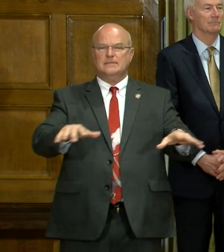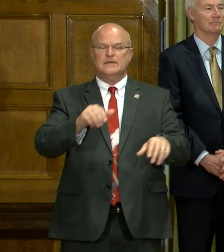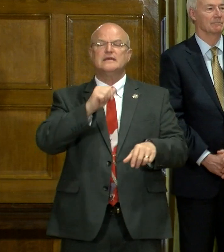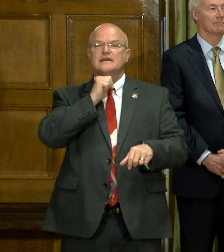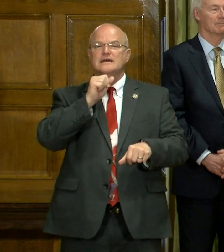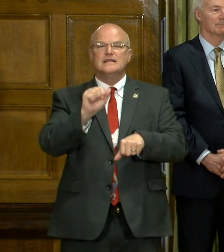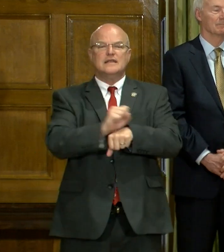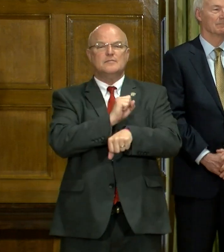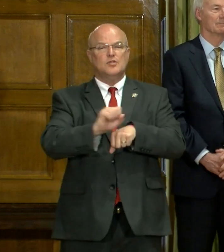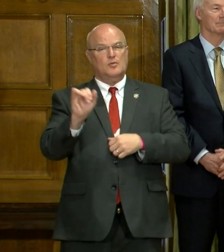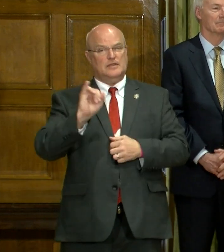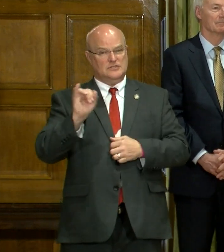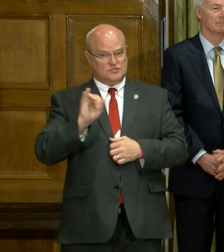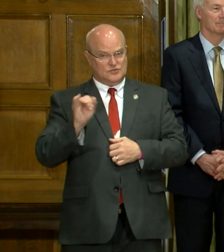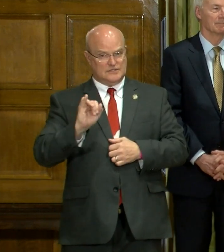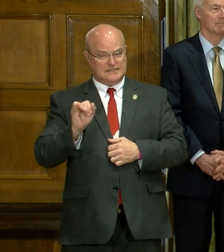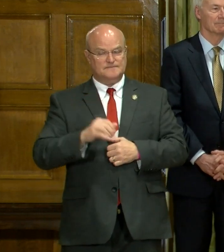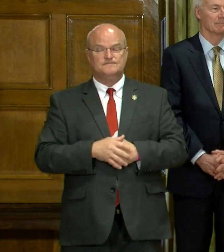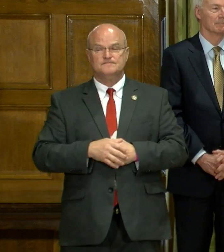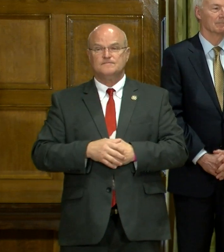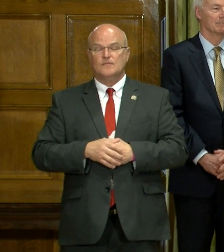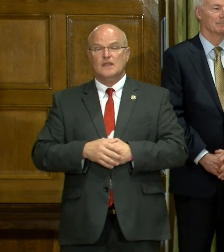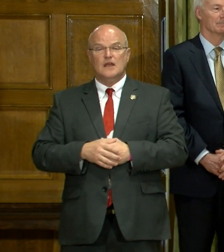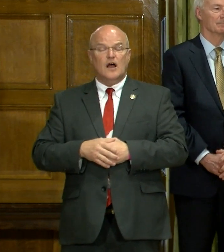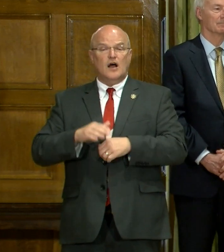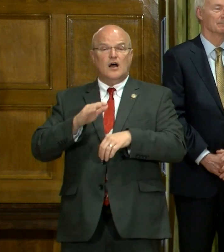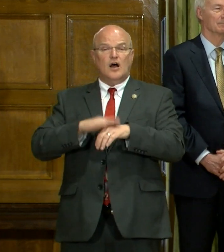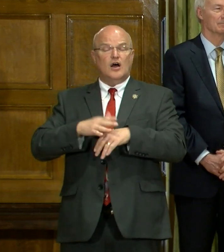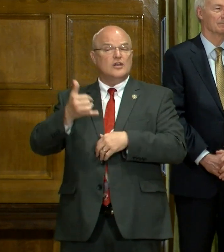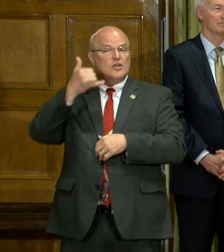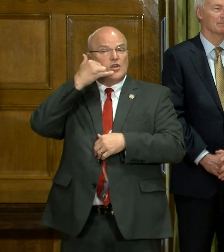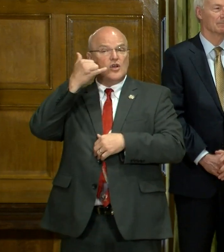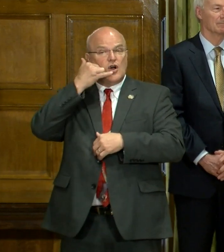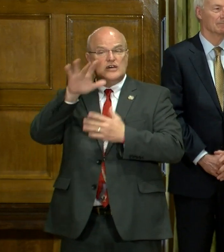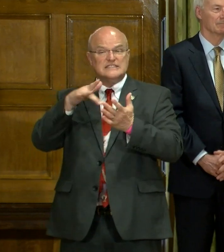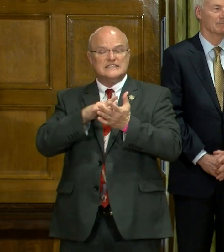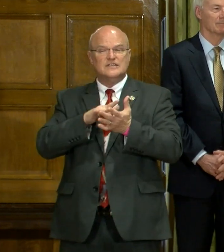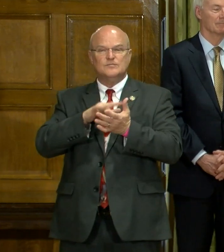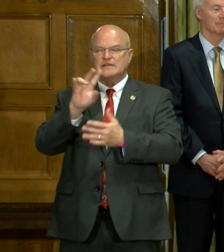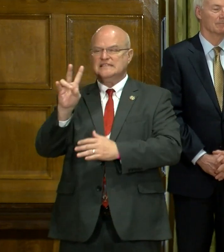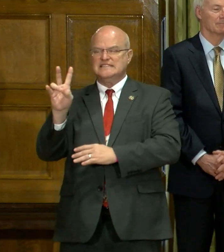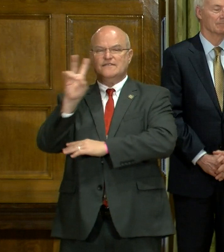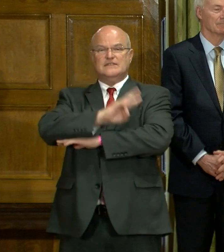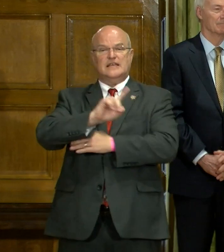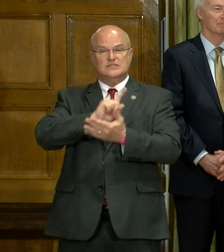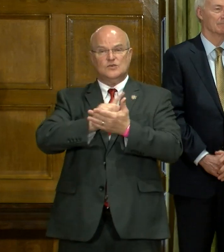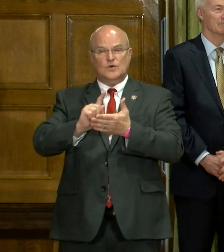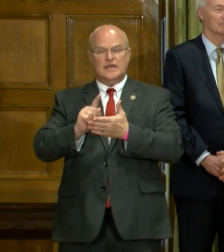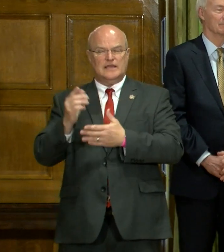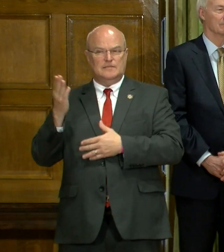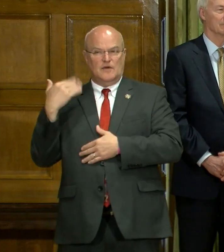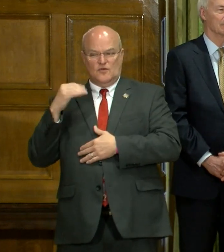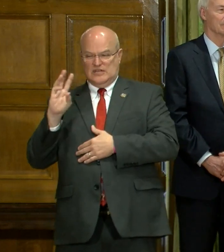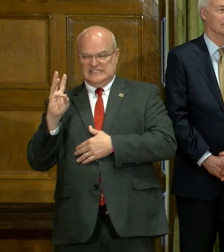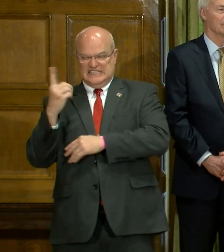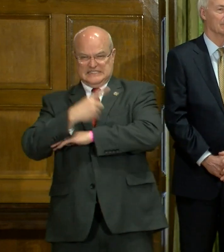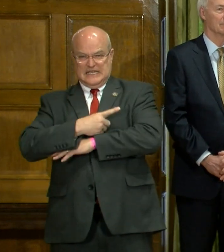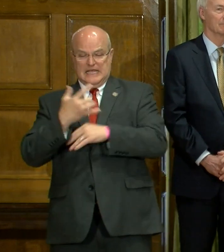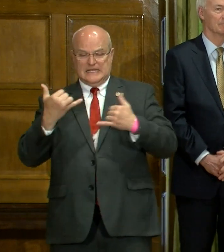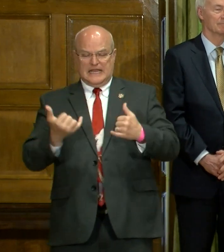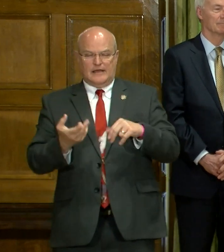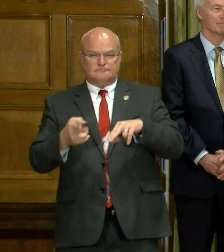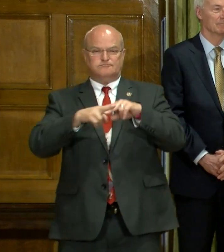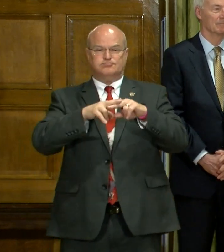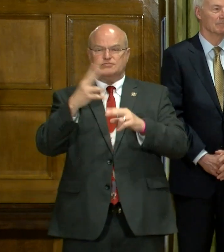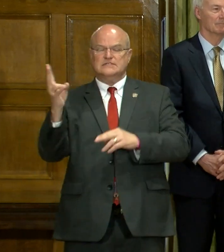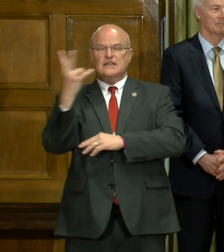in. And then also additionally, our call center starting Sunday will now be 7 days a week. So we're going from 6 to 7 days a week. So you can